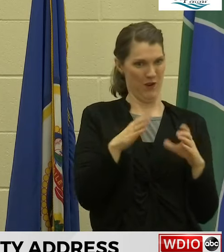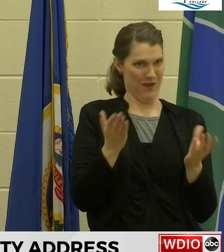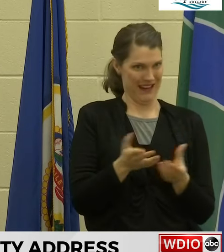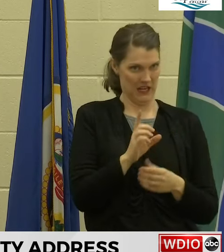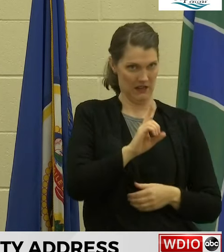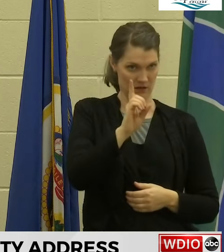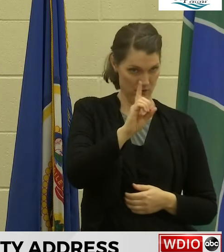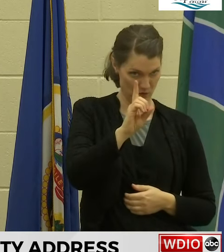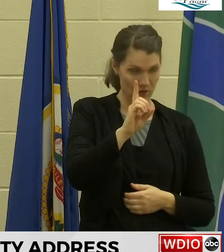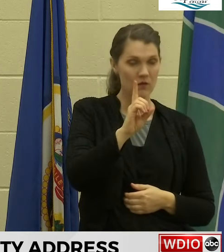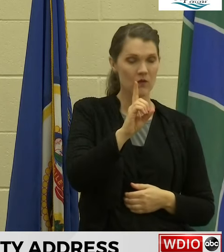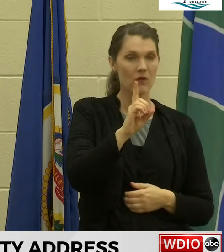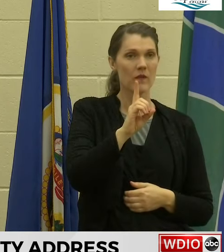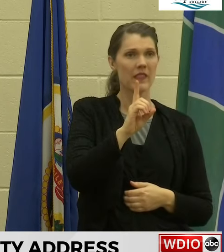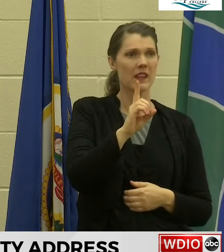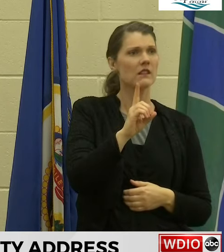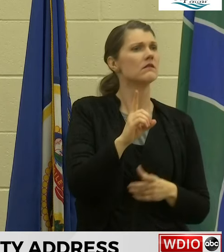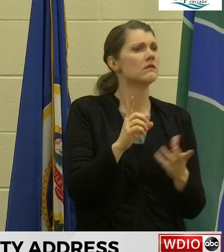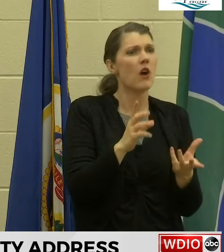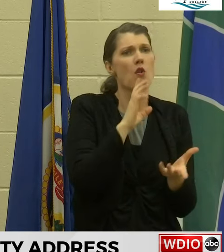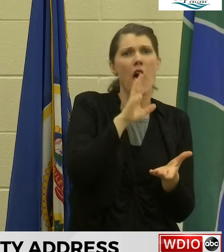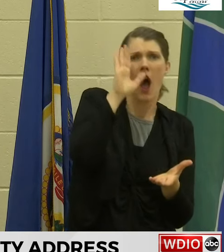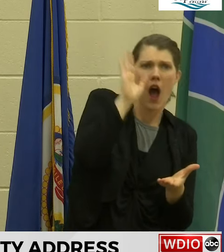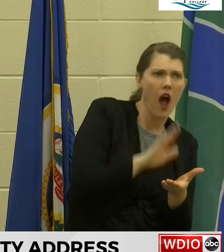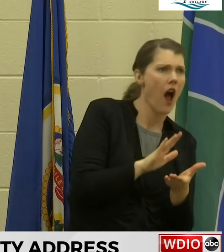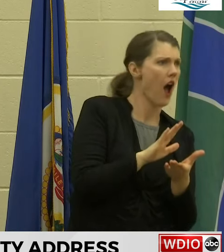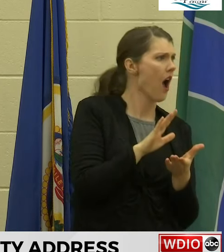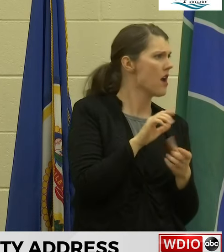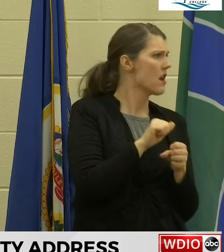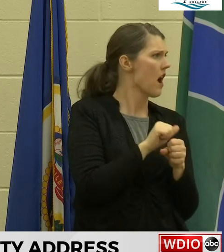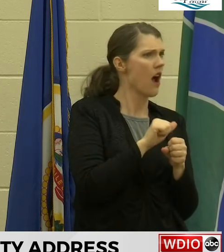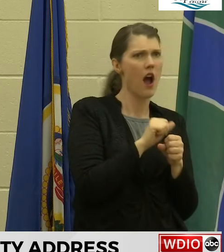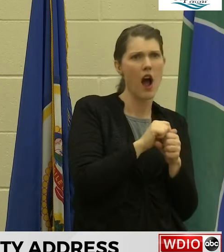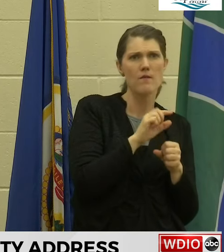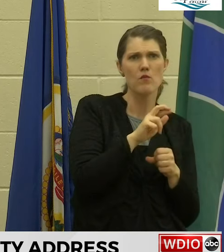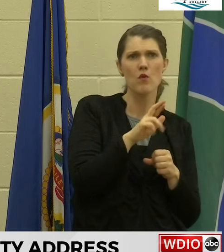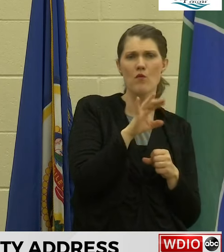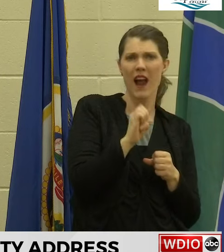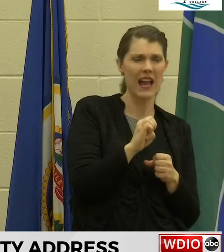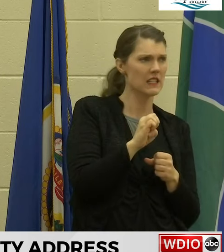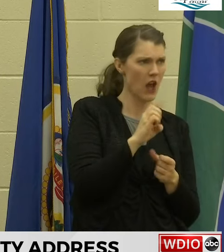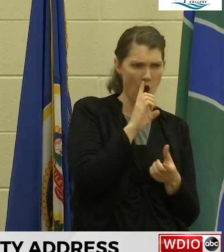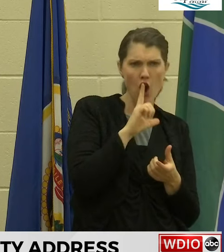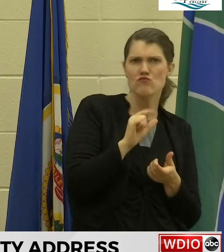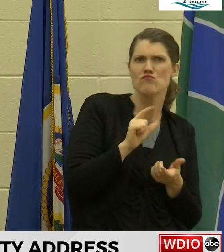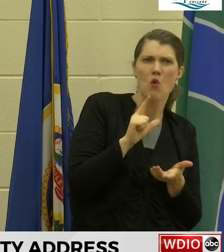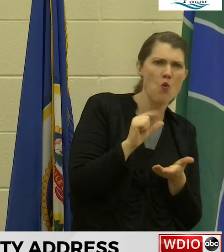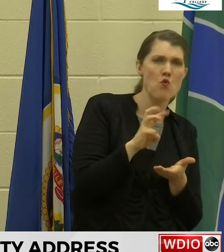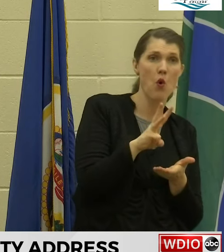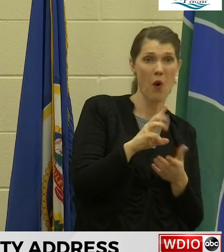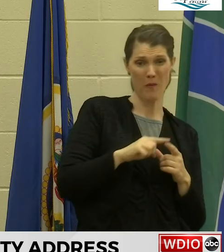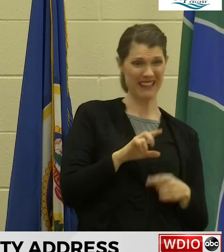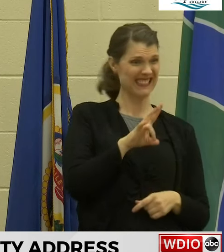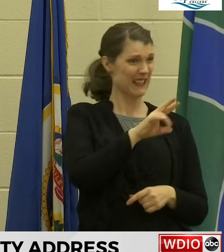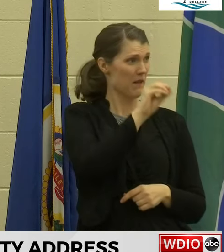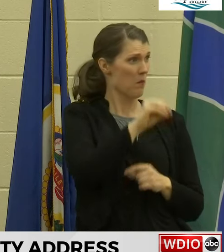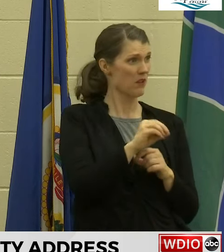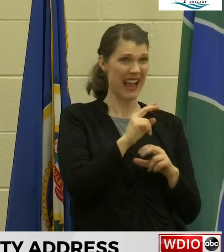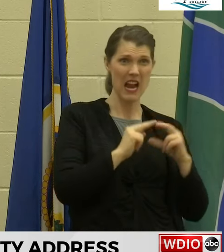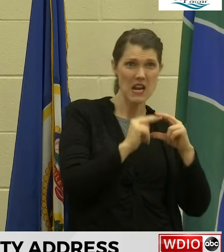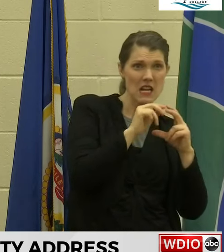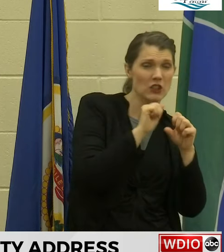And despite historically low unemployment rates last year, 7% of construction